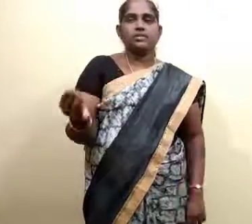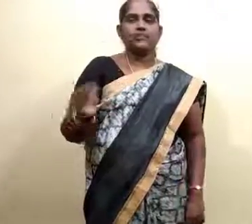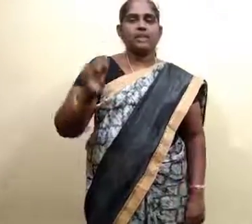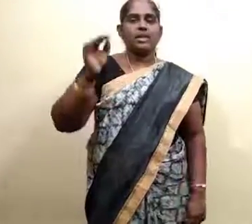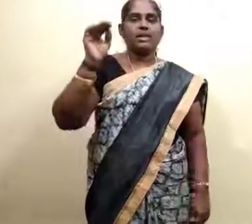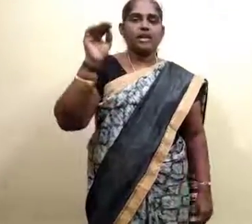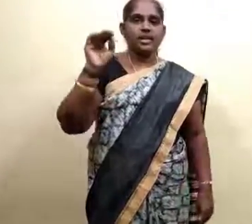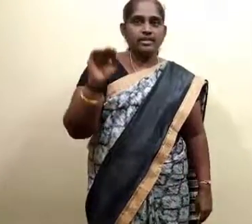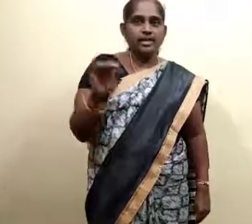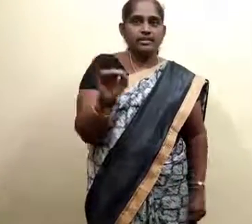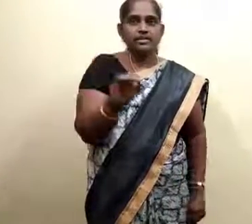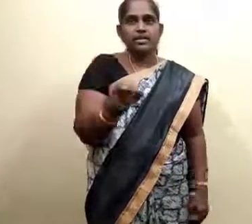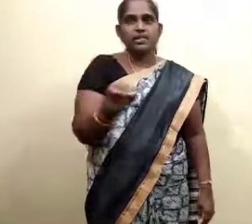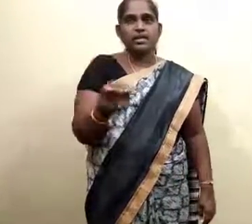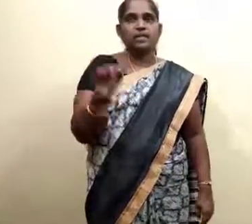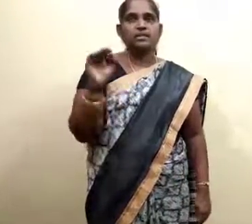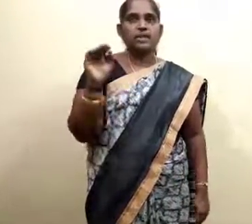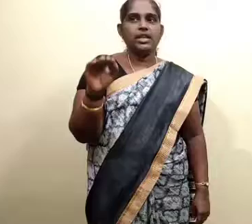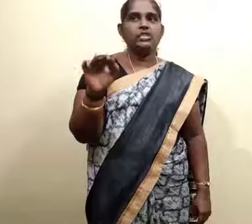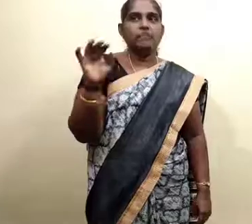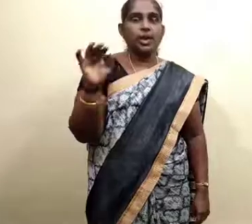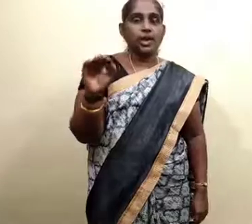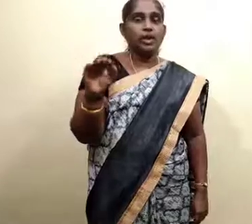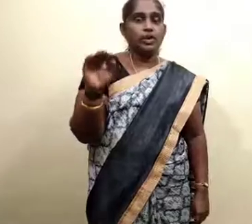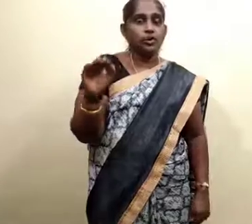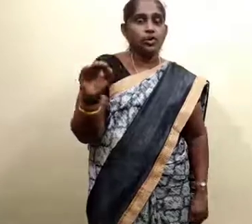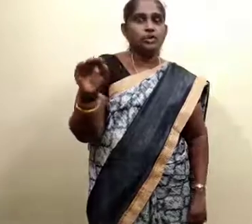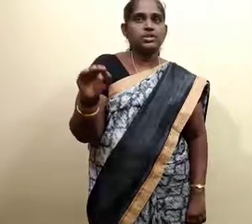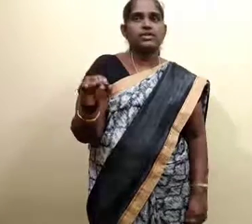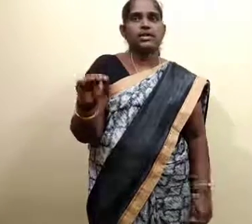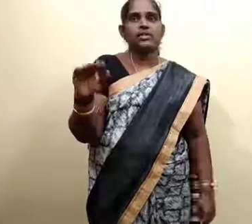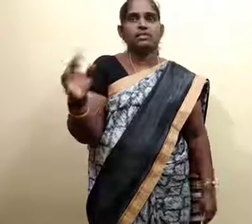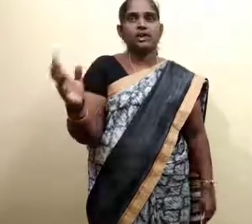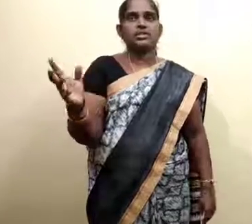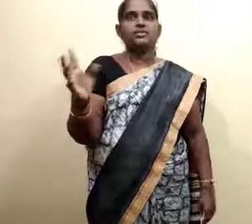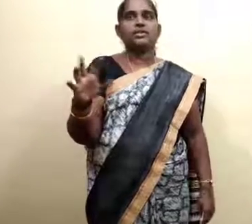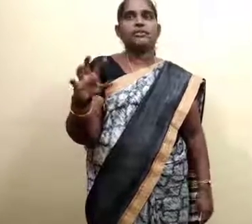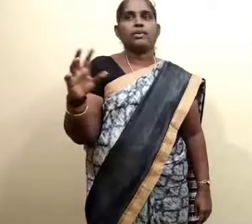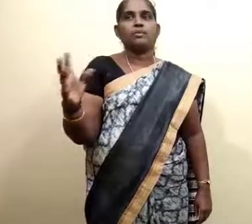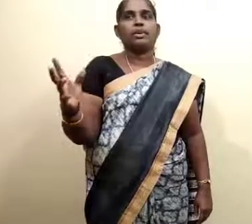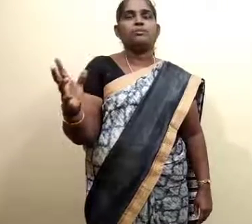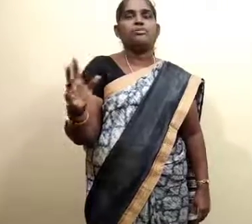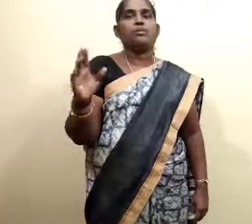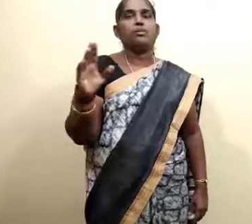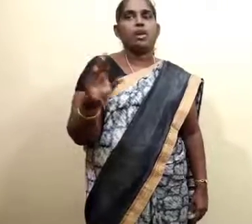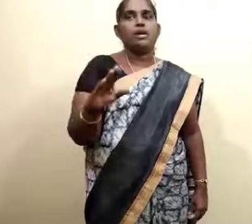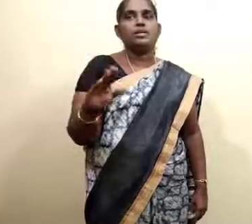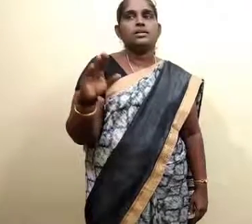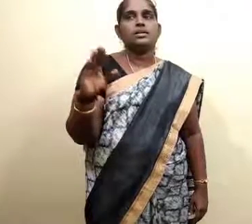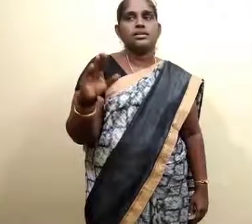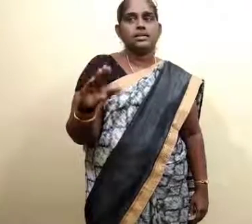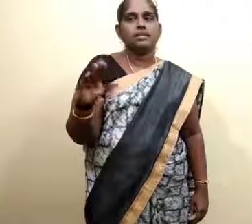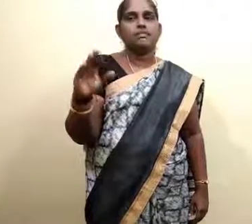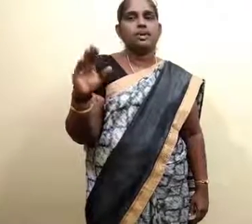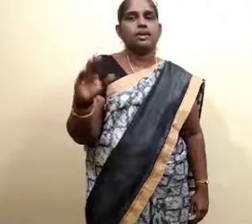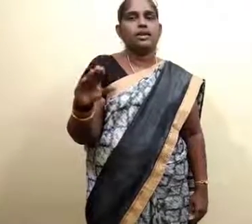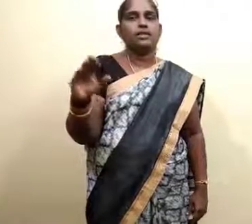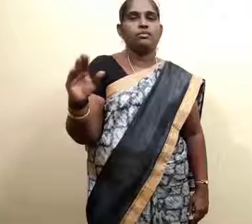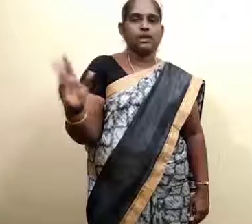power. In 18th century, the British mine owners were faced with the problem of water seeping into